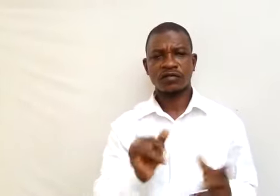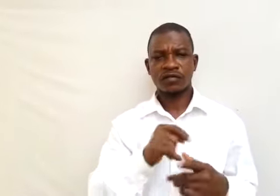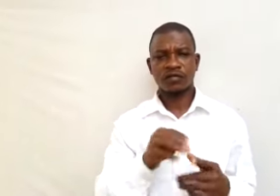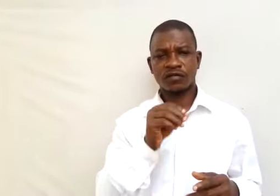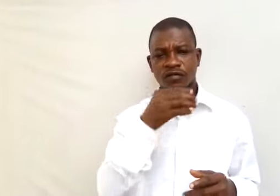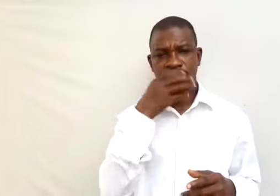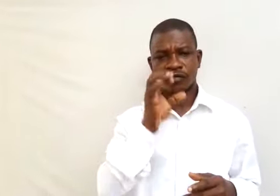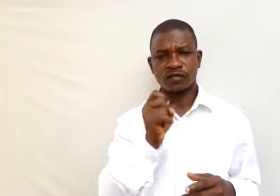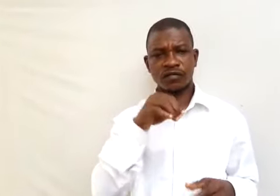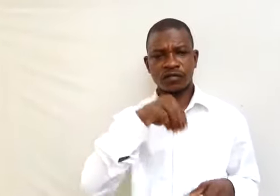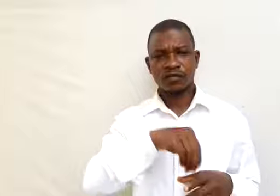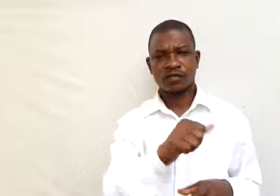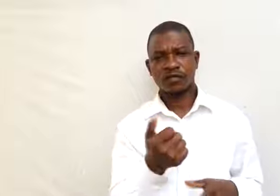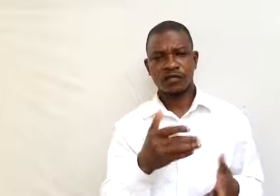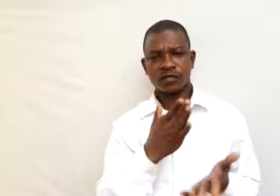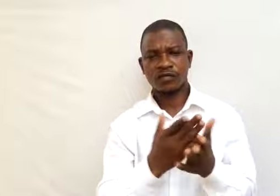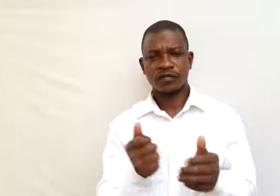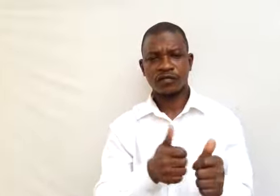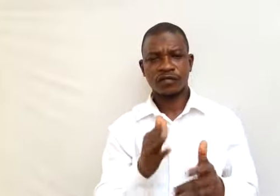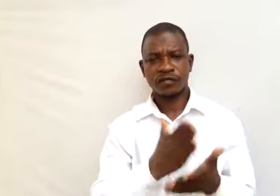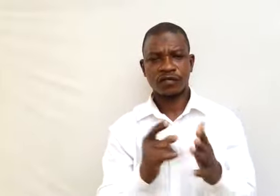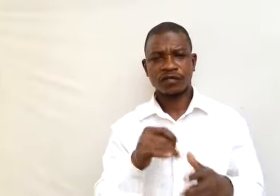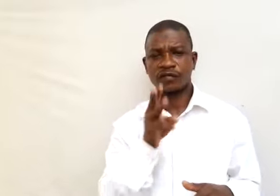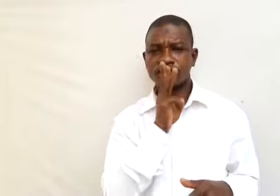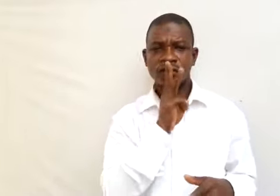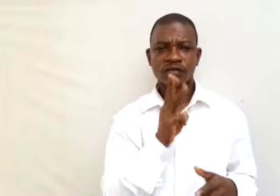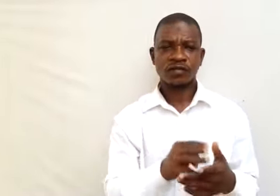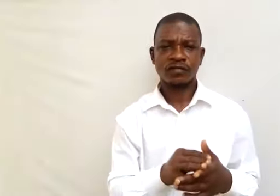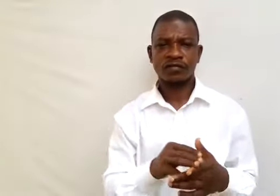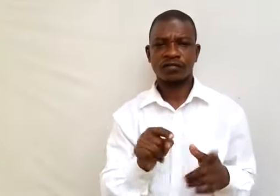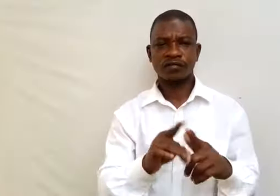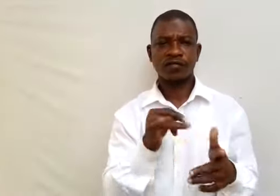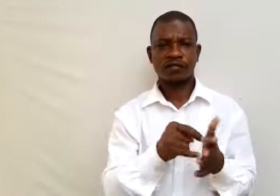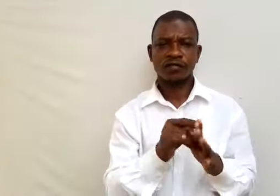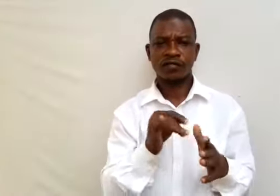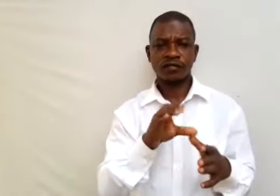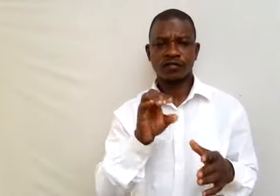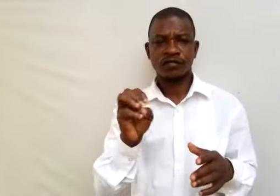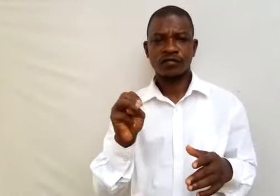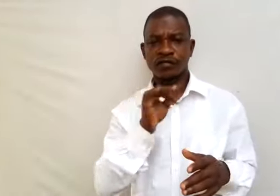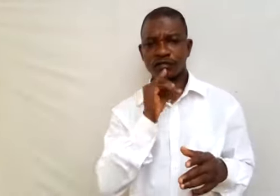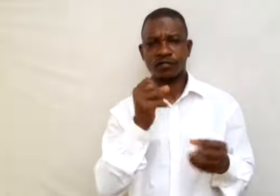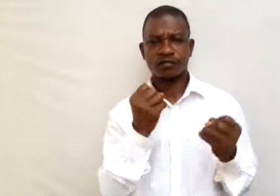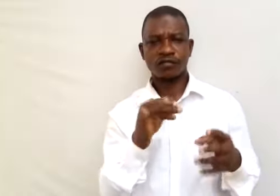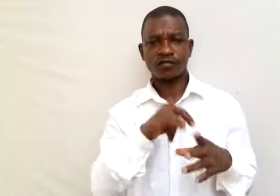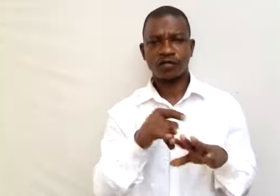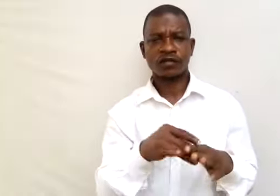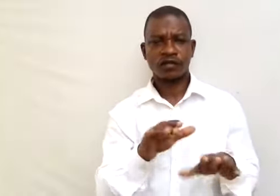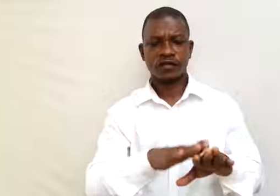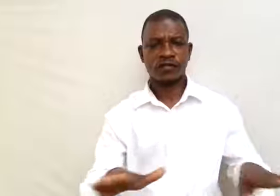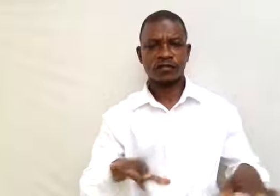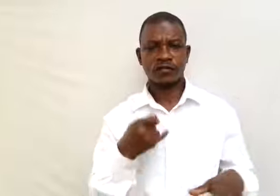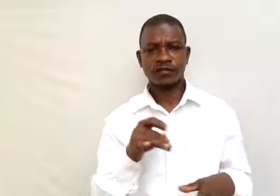in every part of the water. But it is common, it is much at the surface of the water.